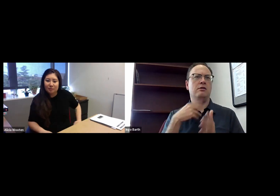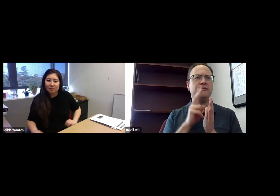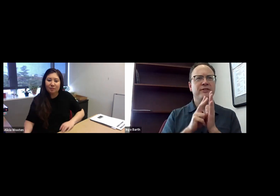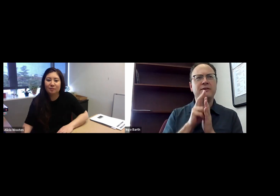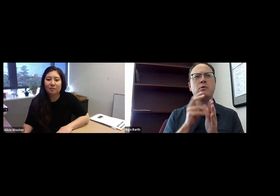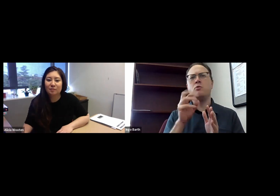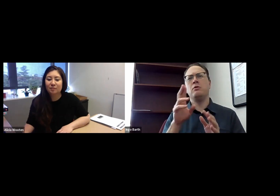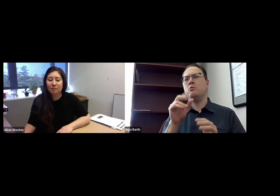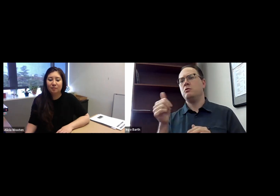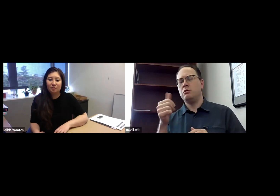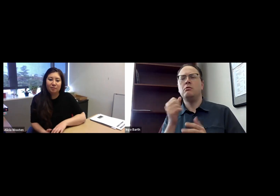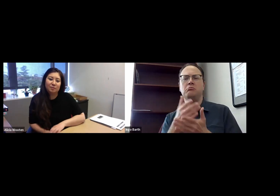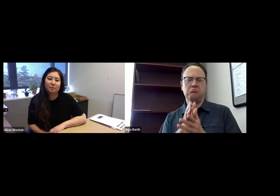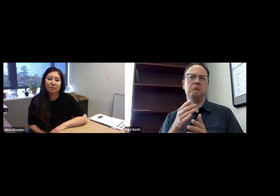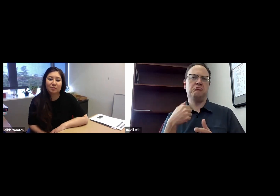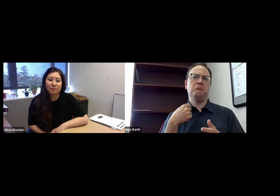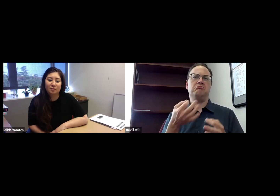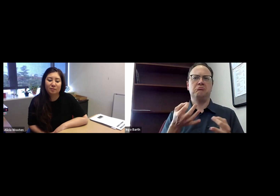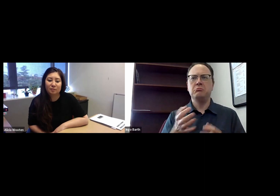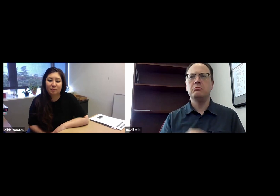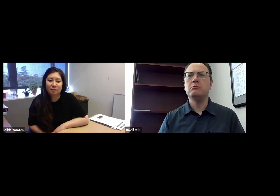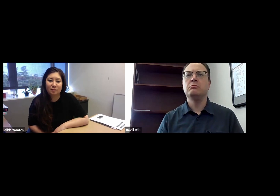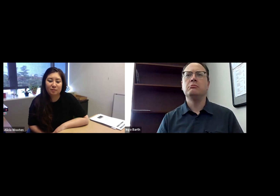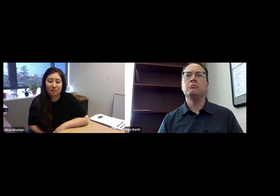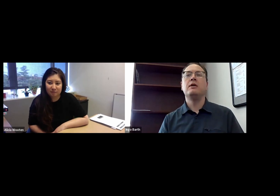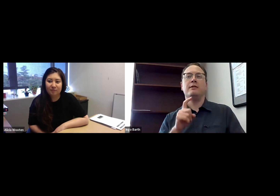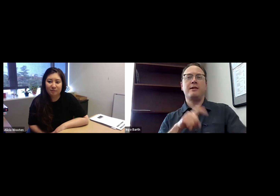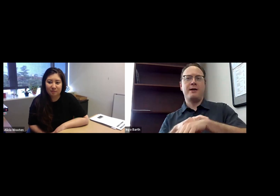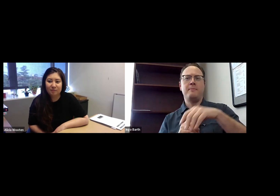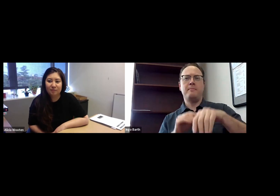on screen to ask your question or make a comment.